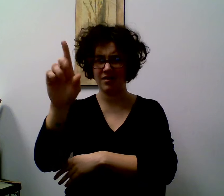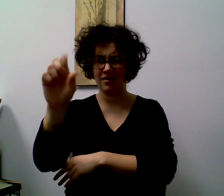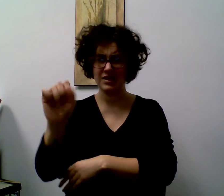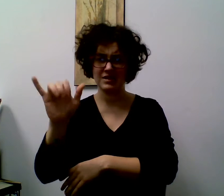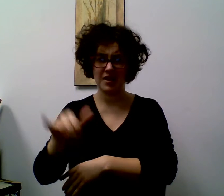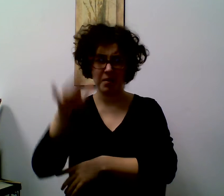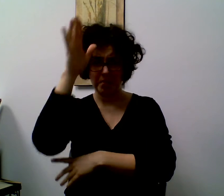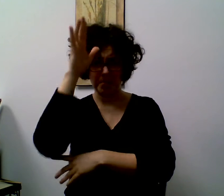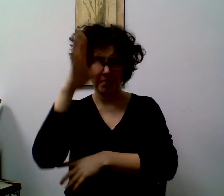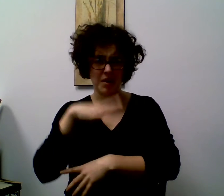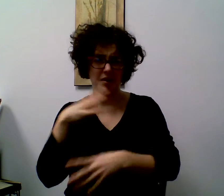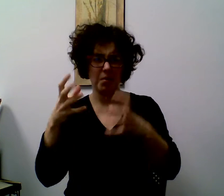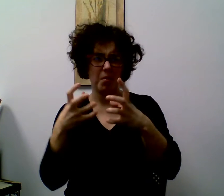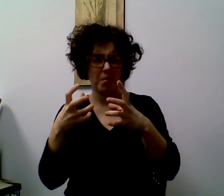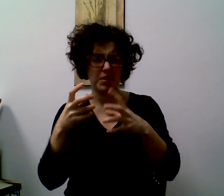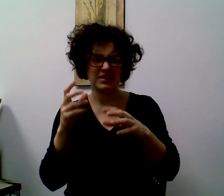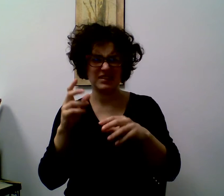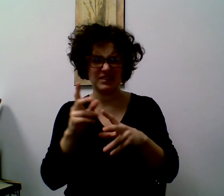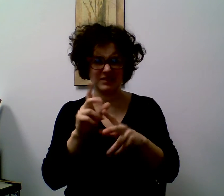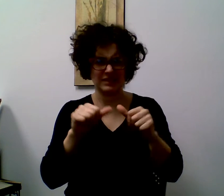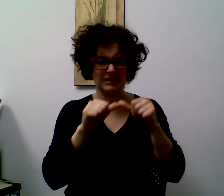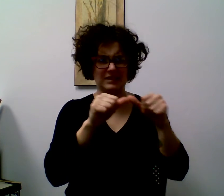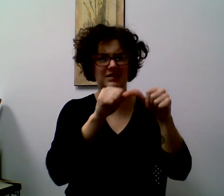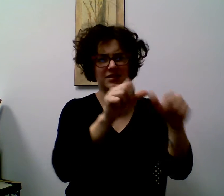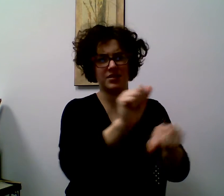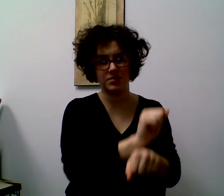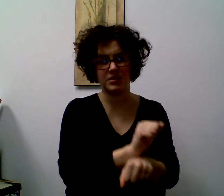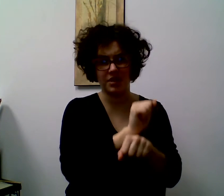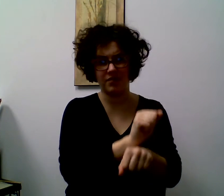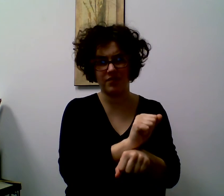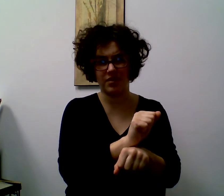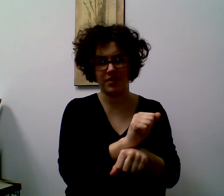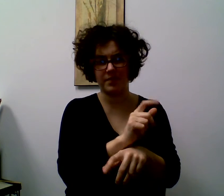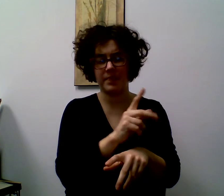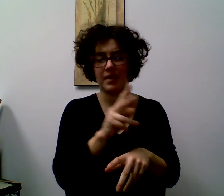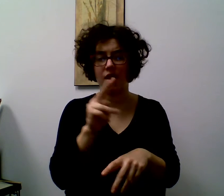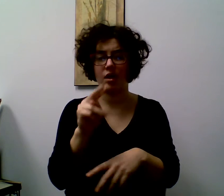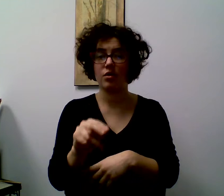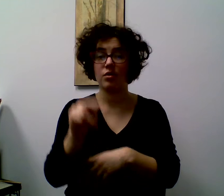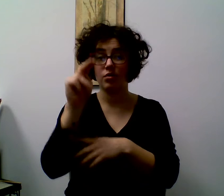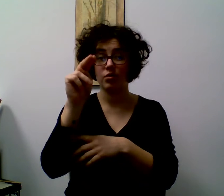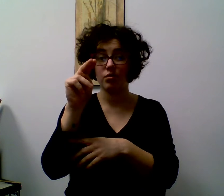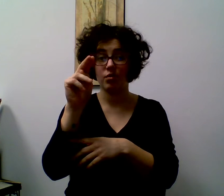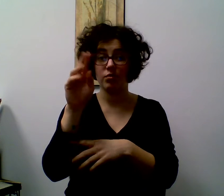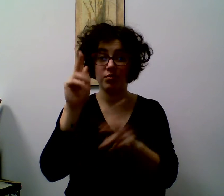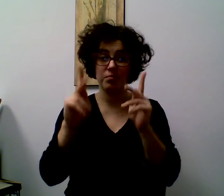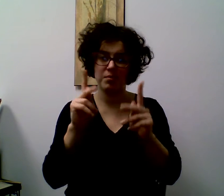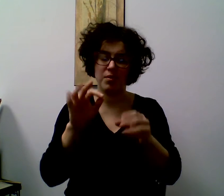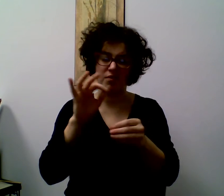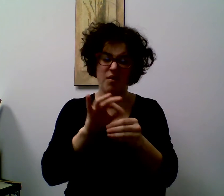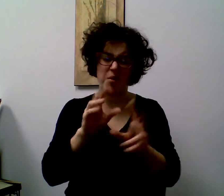huge cost of bitterly dividing the nation, with 91% of the opposition coming from Northerners. In the House of